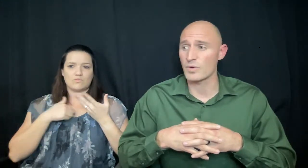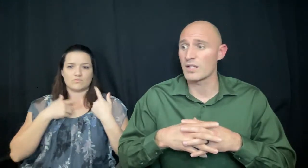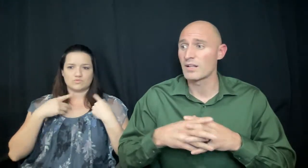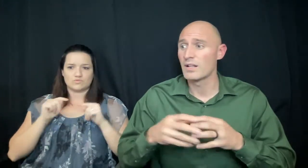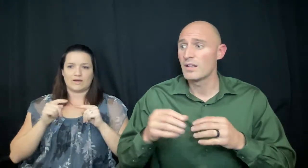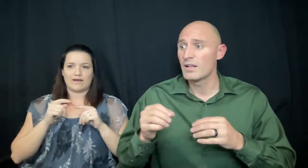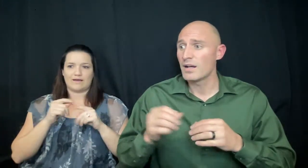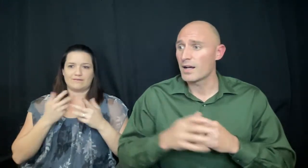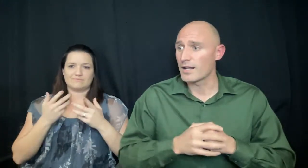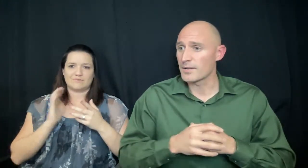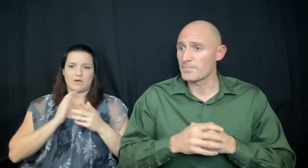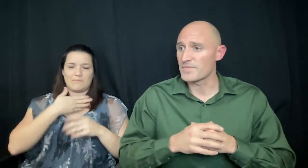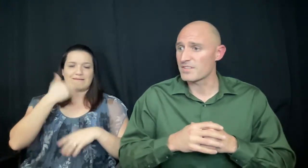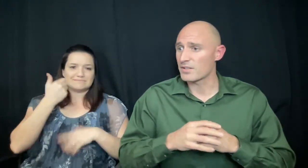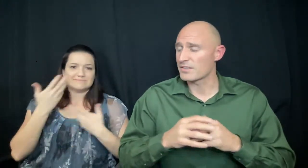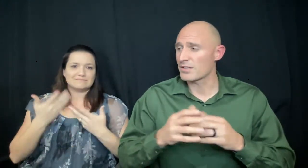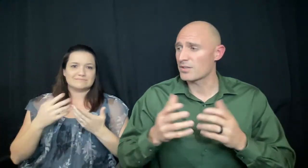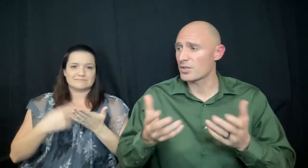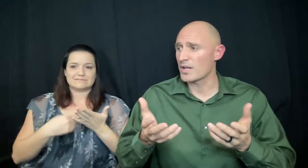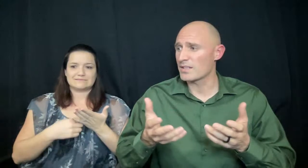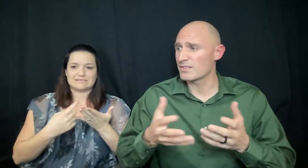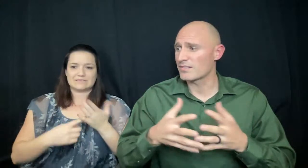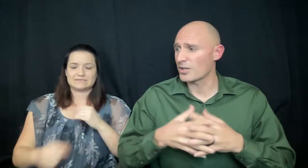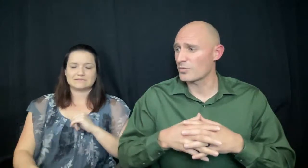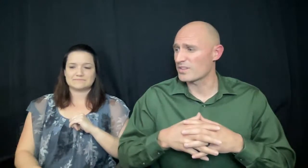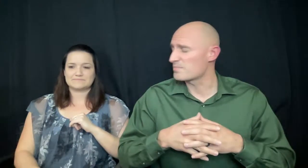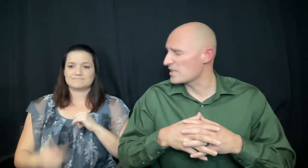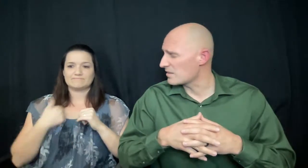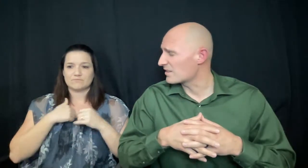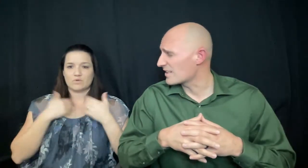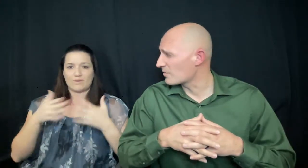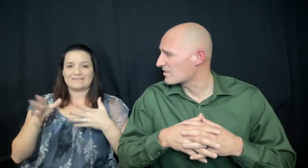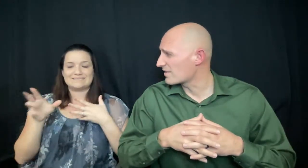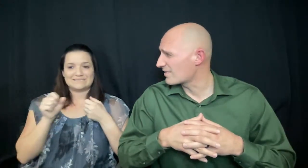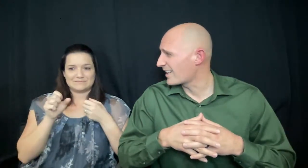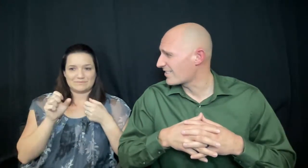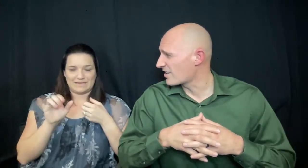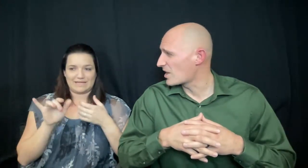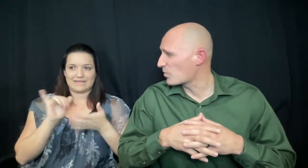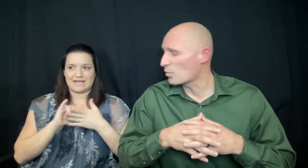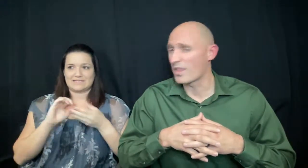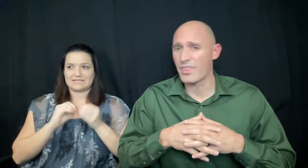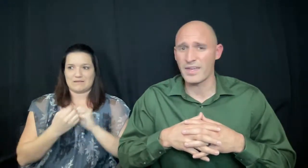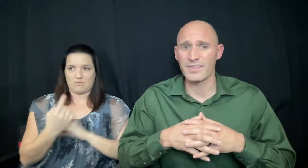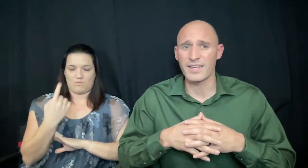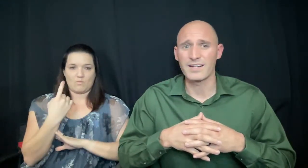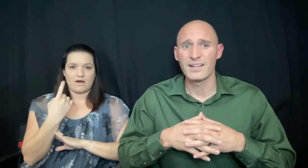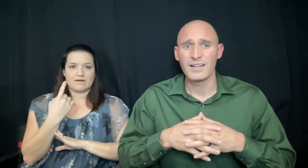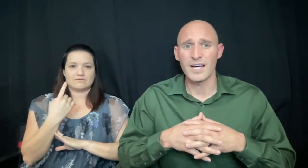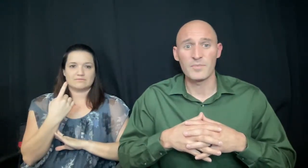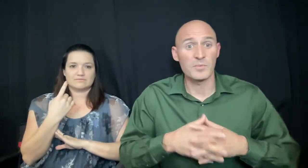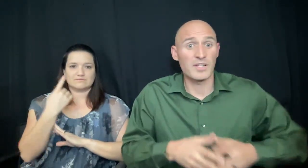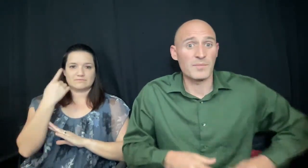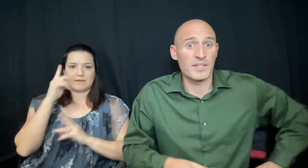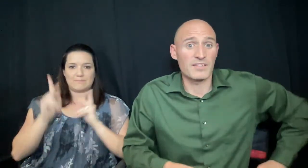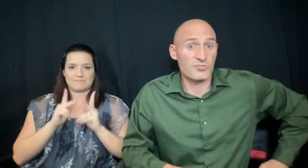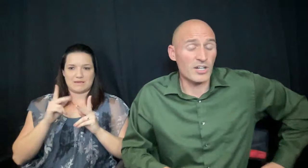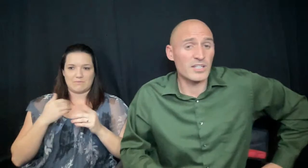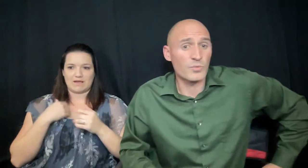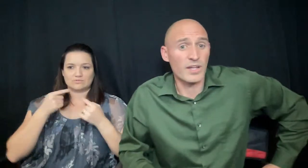well. So let's go ahead and start with speed, because that was kind of the number one thing that people have been struggling with.